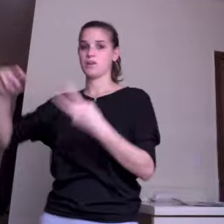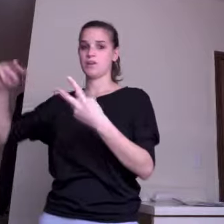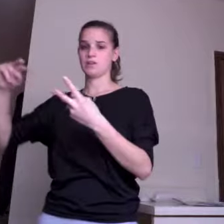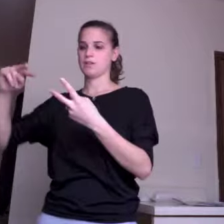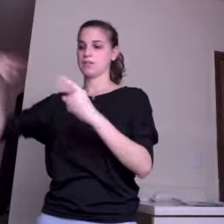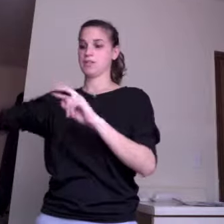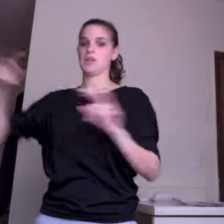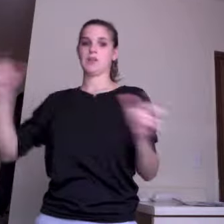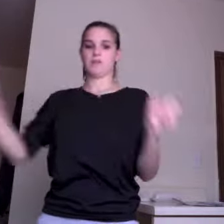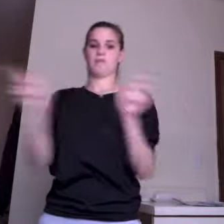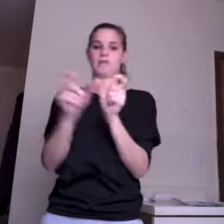just creepy.